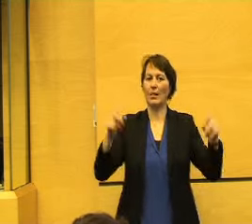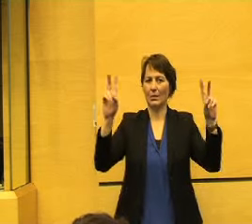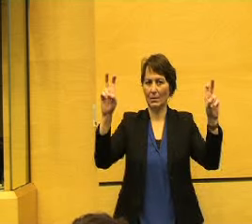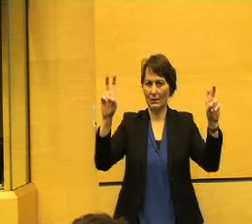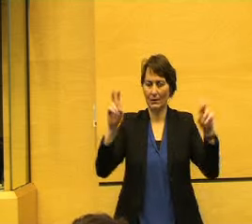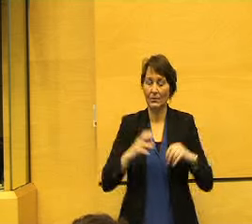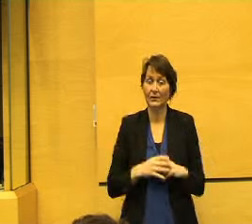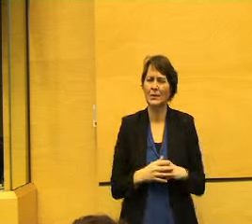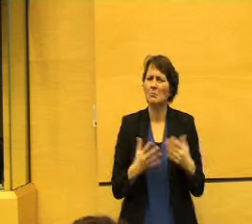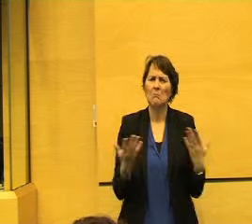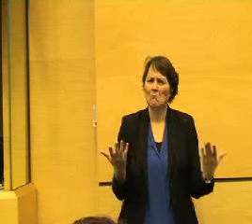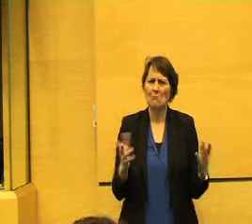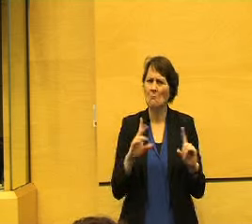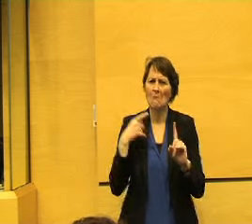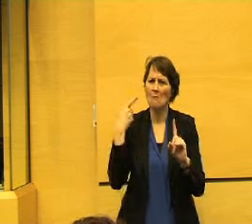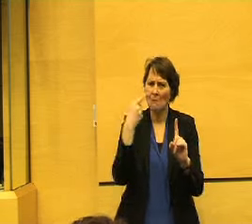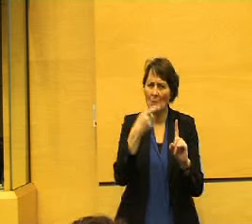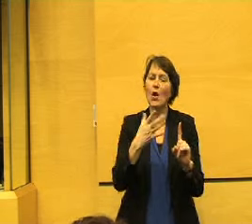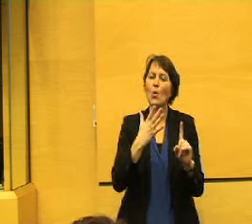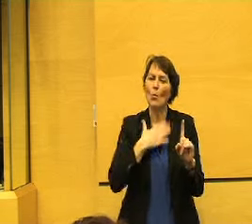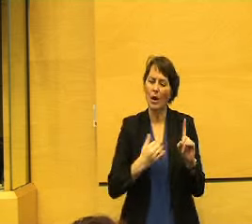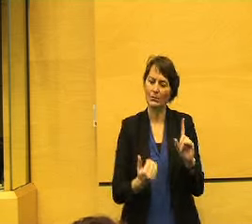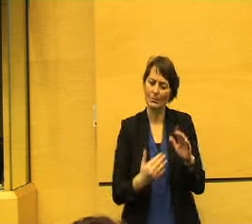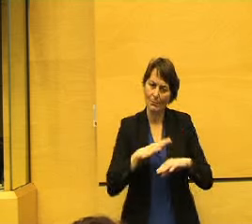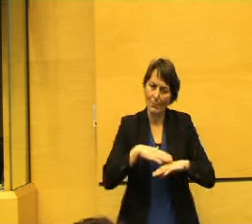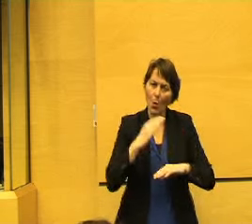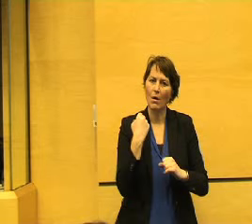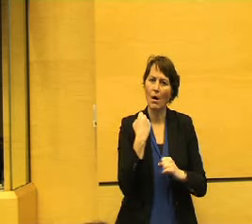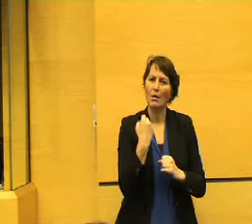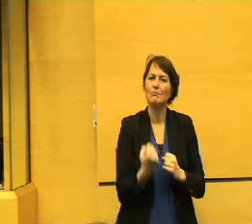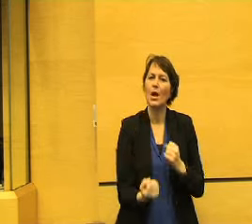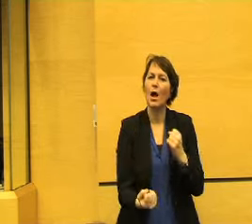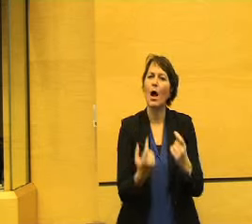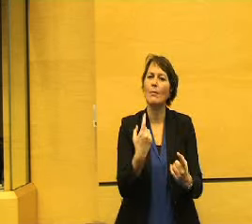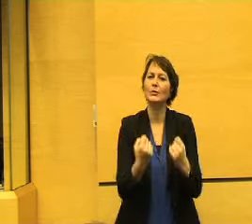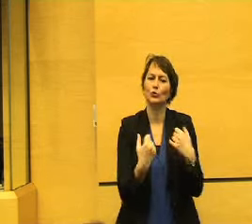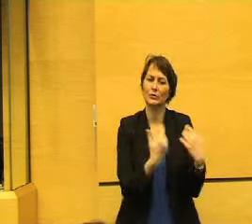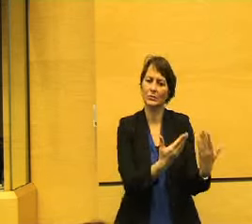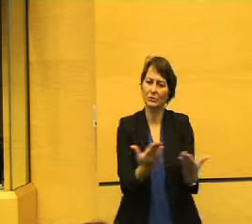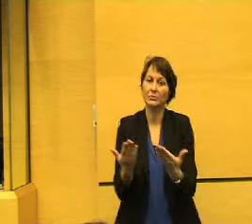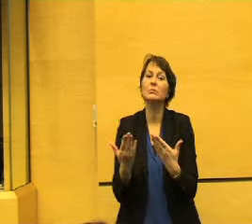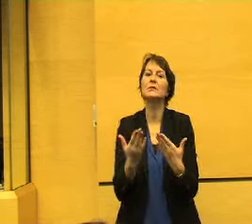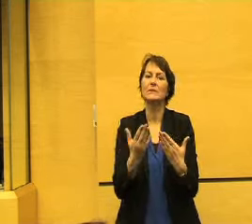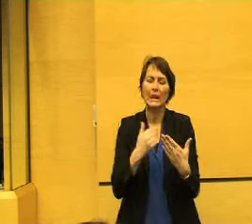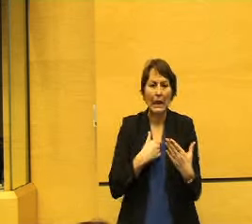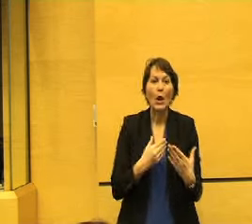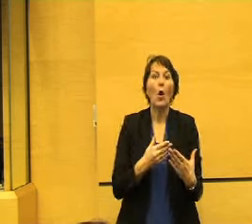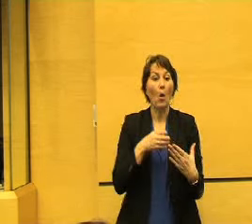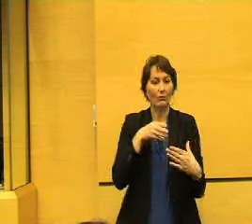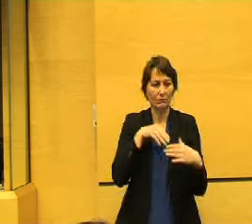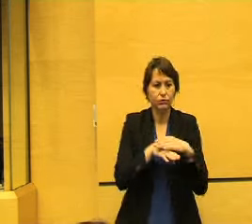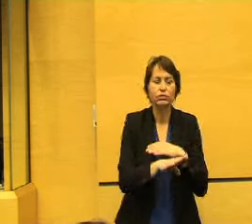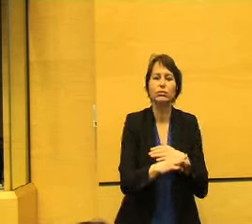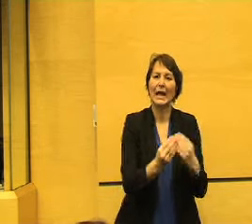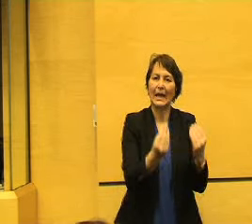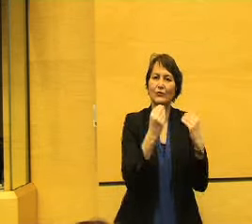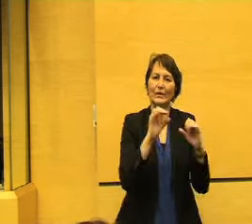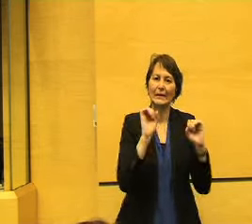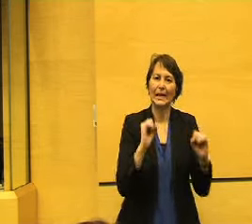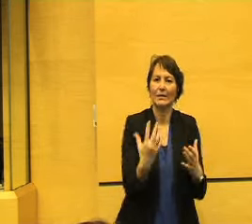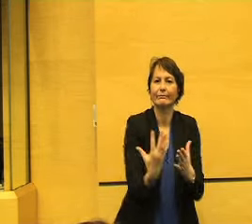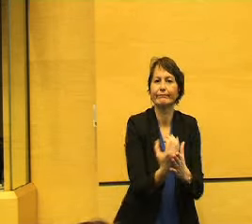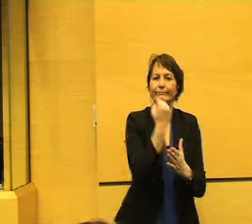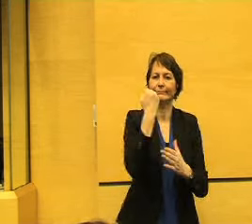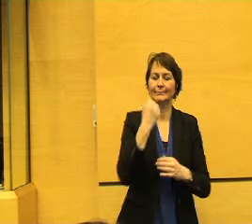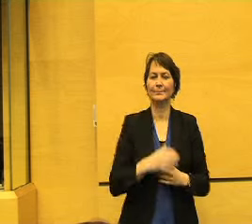schools are to provide more opportunities for these students to access to education. A